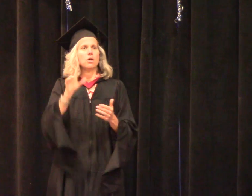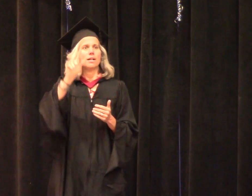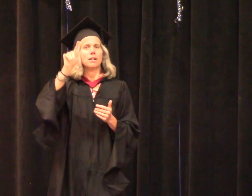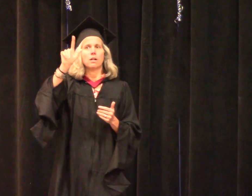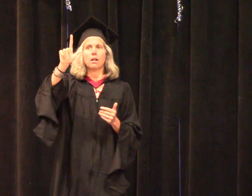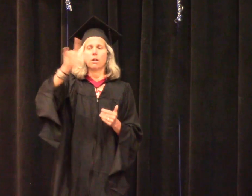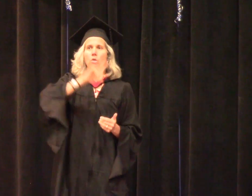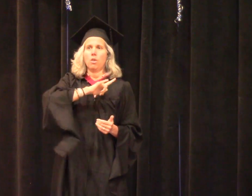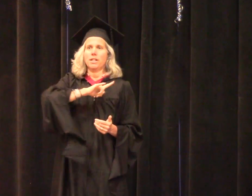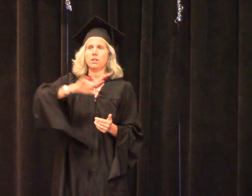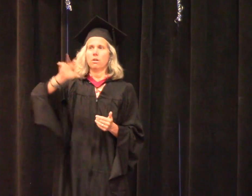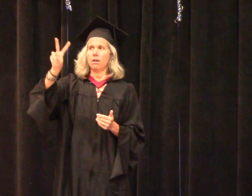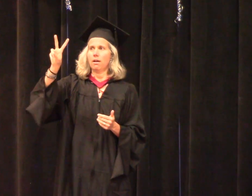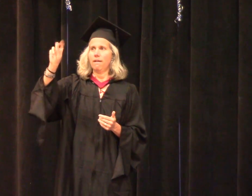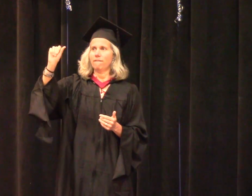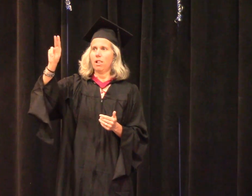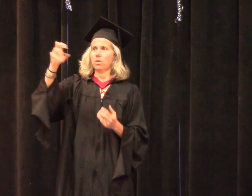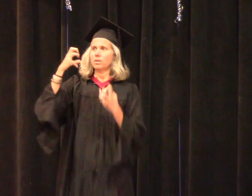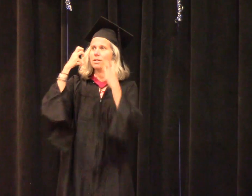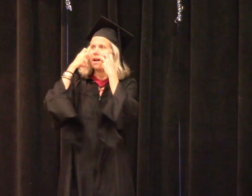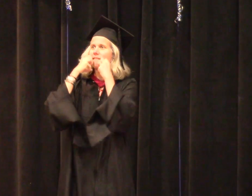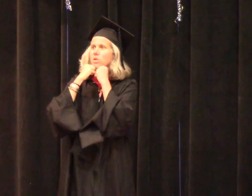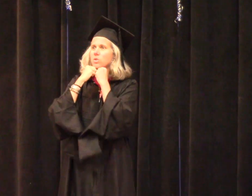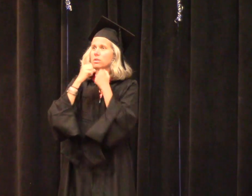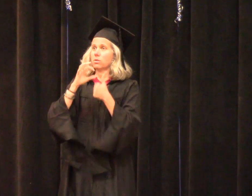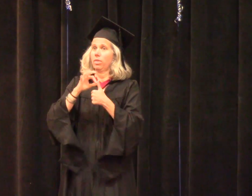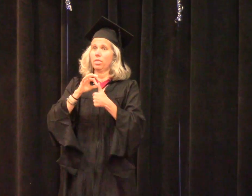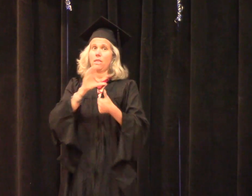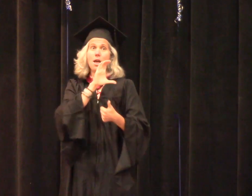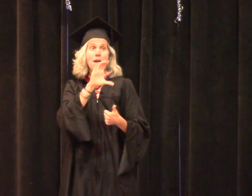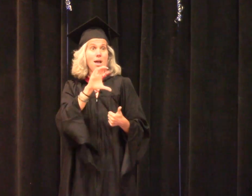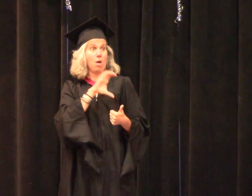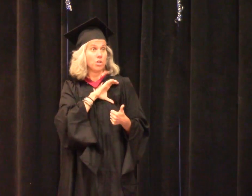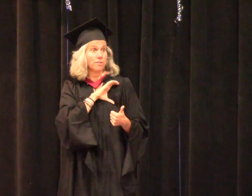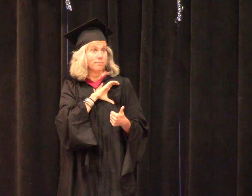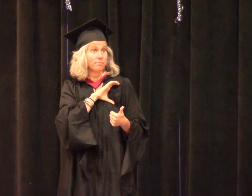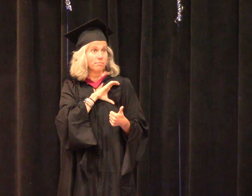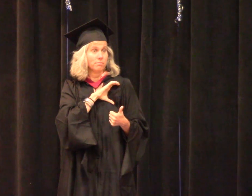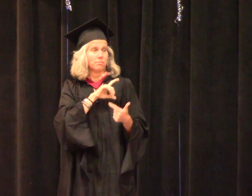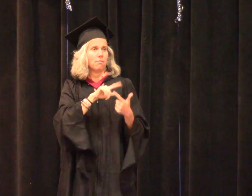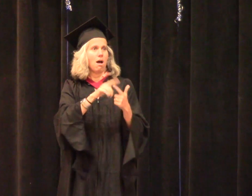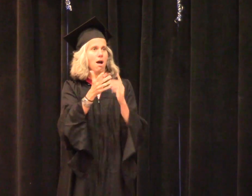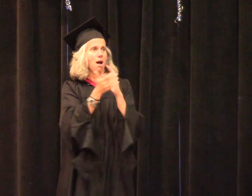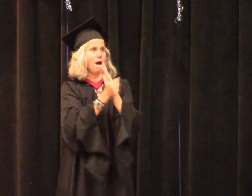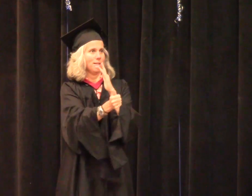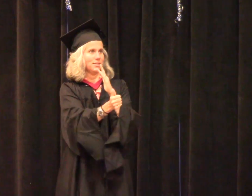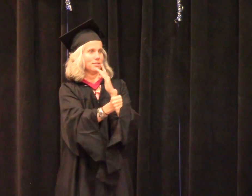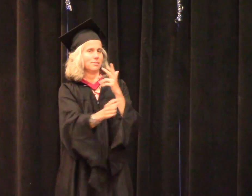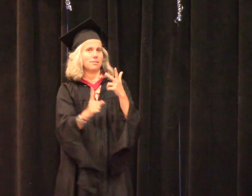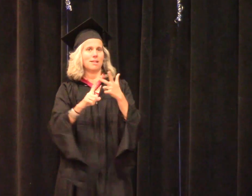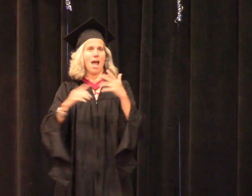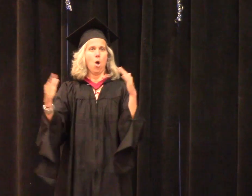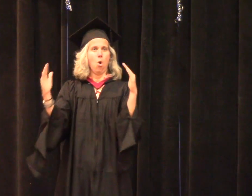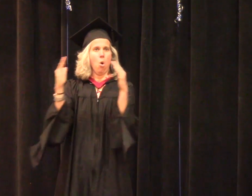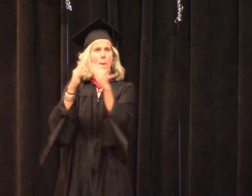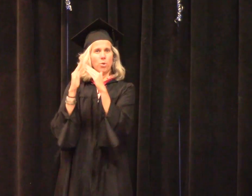My talk today is going to focus on the Learning Center's mission statement and the core values of